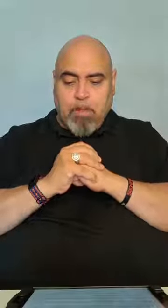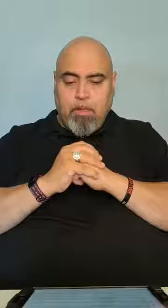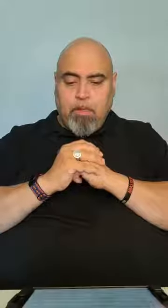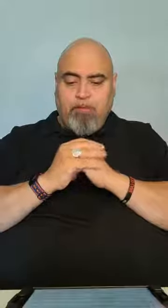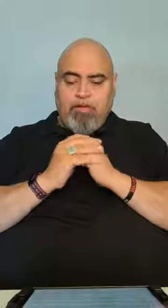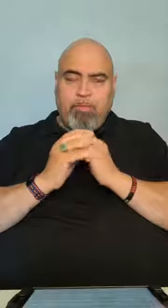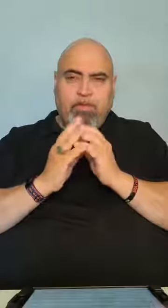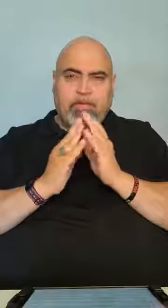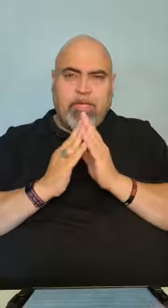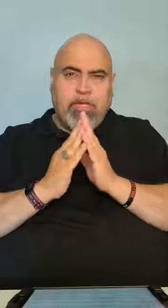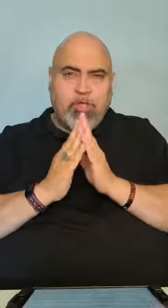And I'll finish with this. In